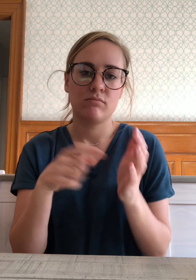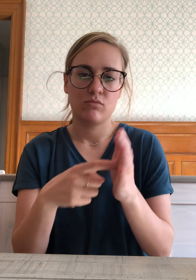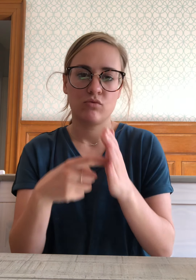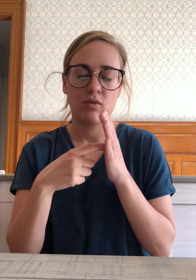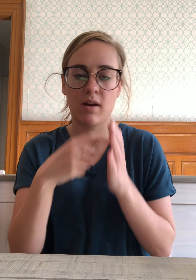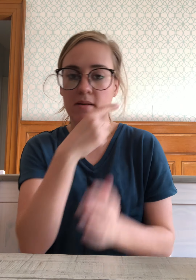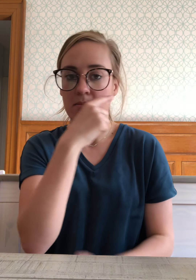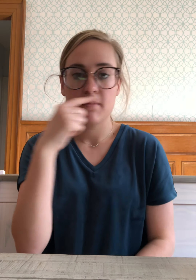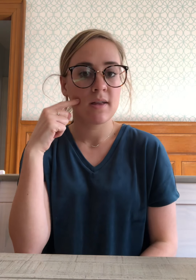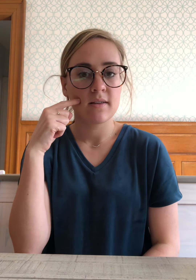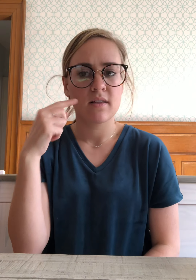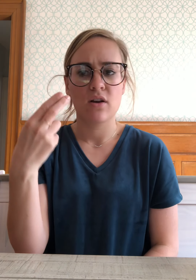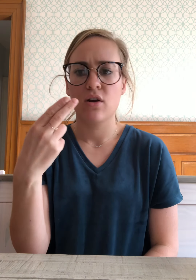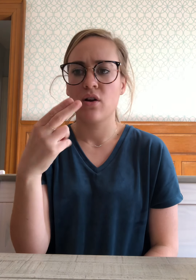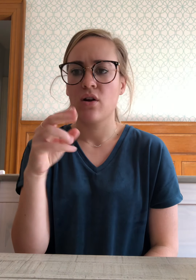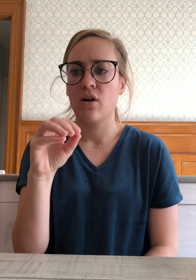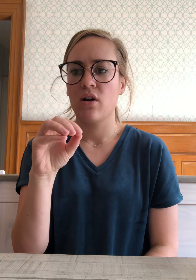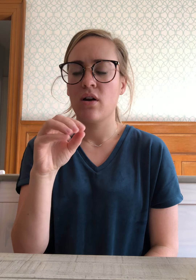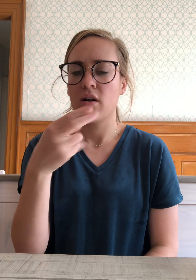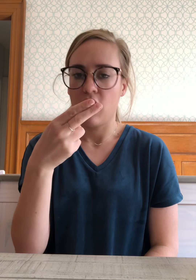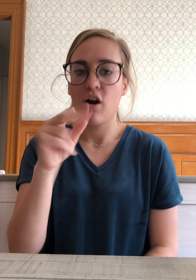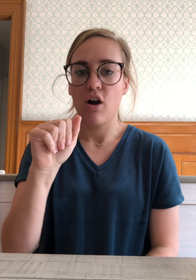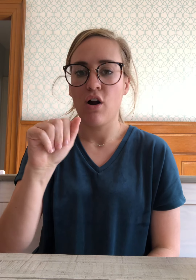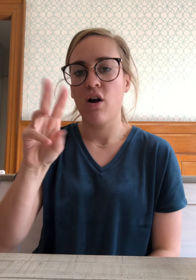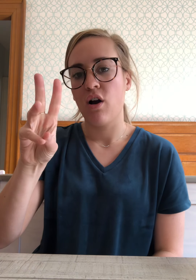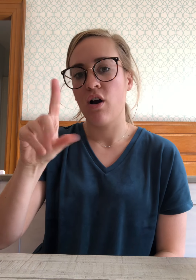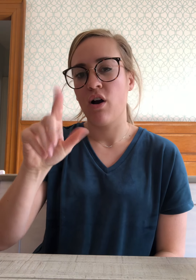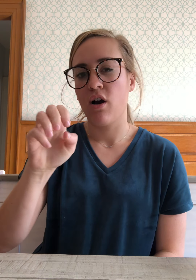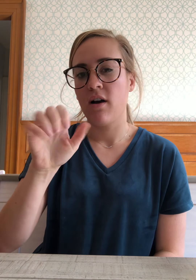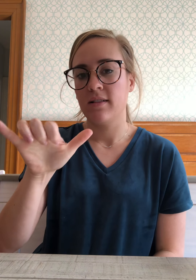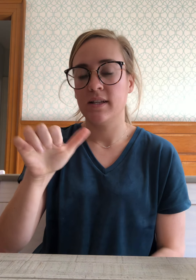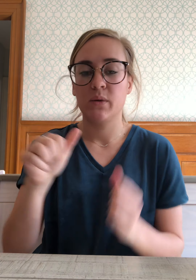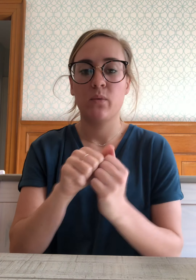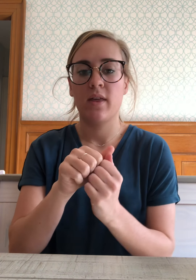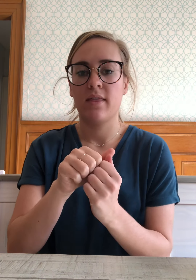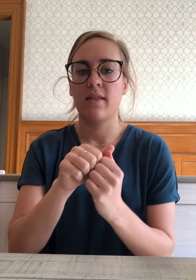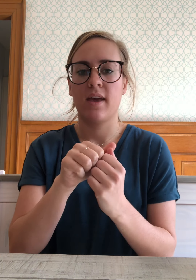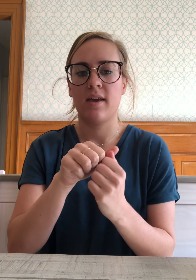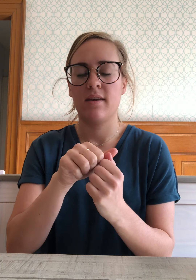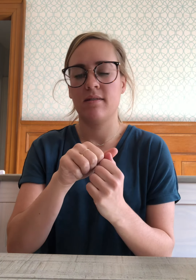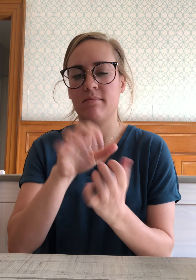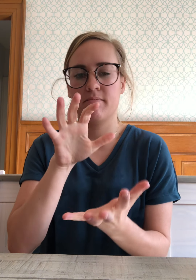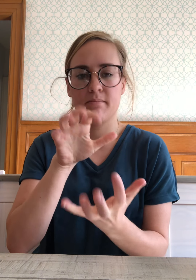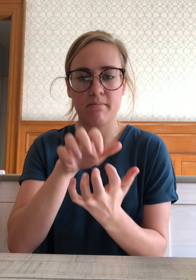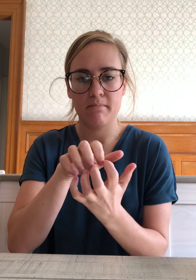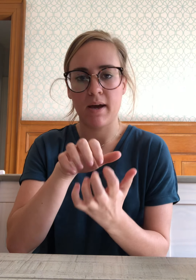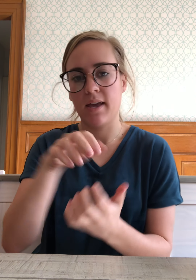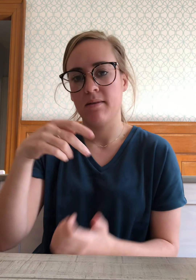bite plate. You don't want to use serial extraction in patients with hypo